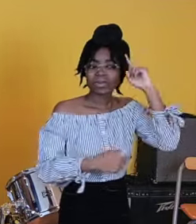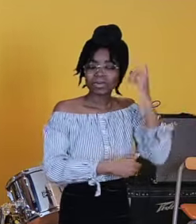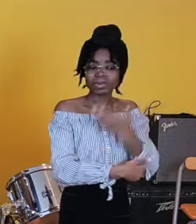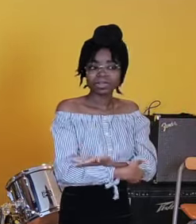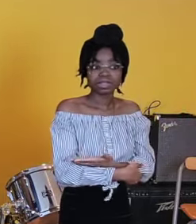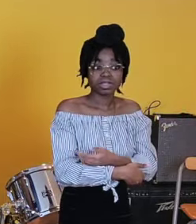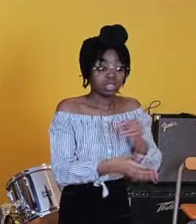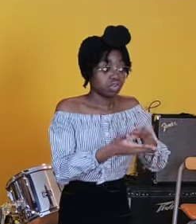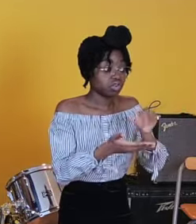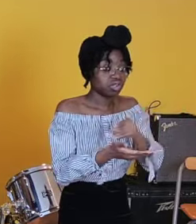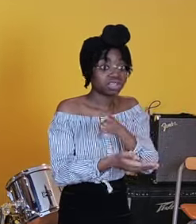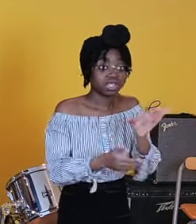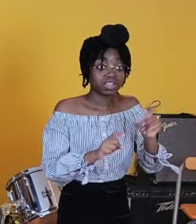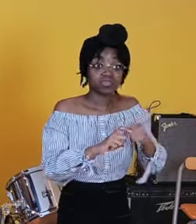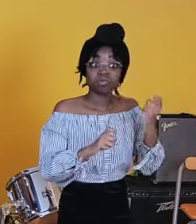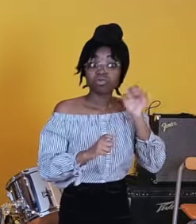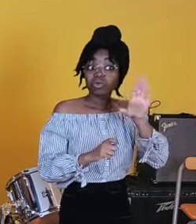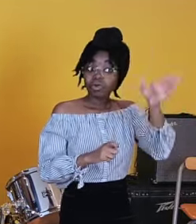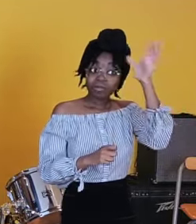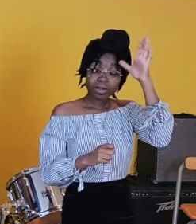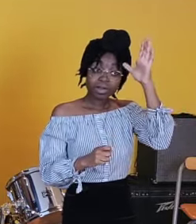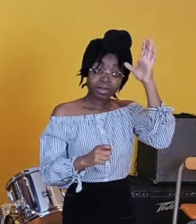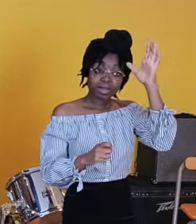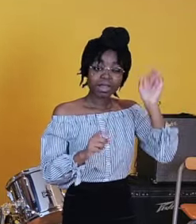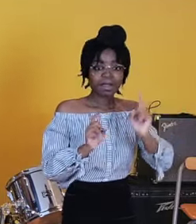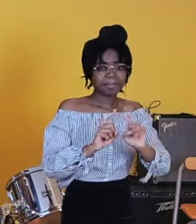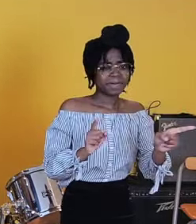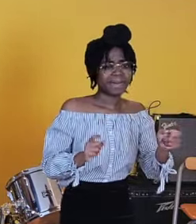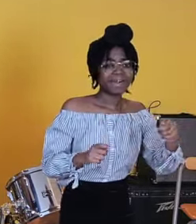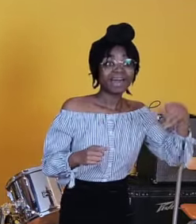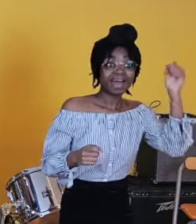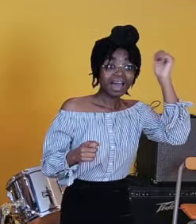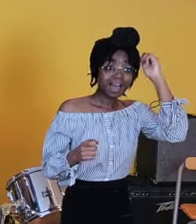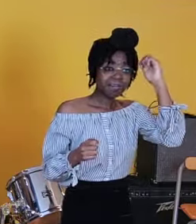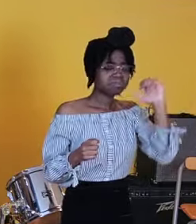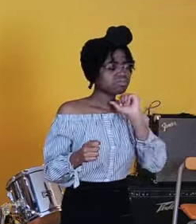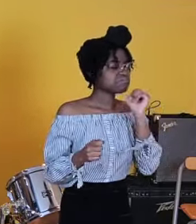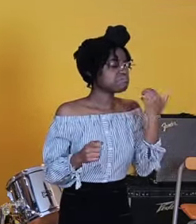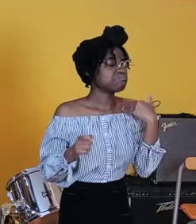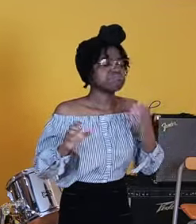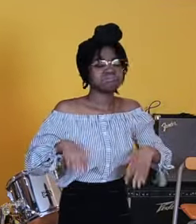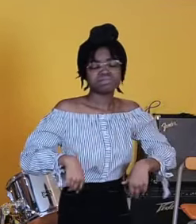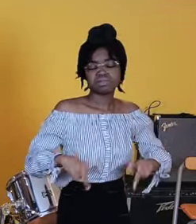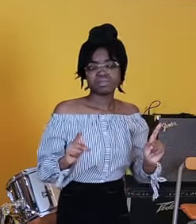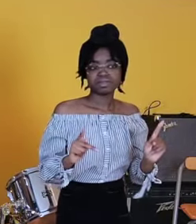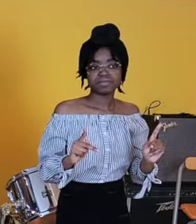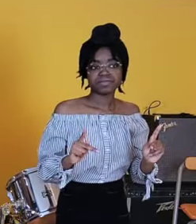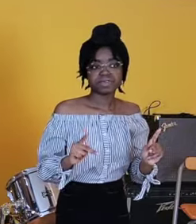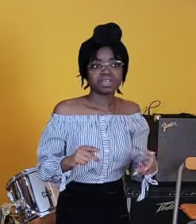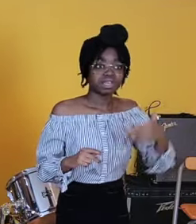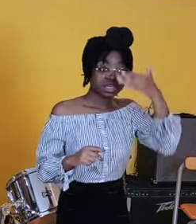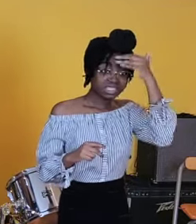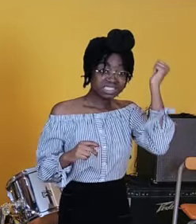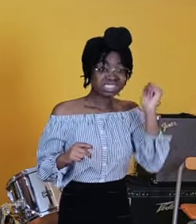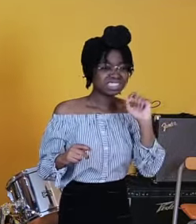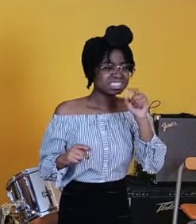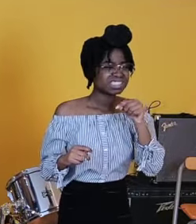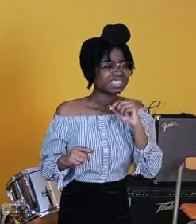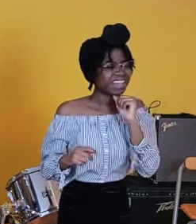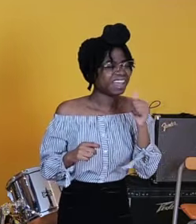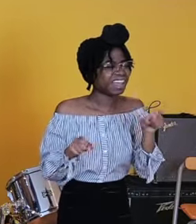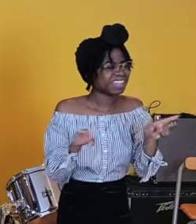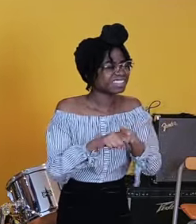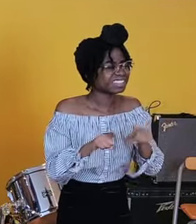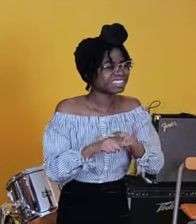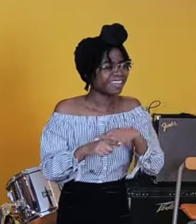But Adam didn't have that opportunity because he was not a son like you and I. Remember that when God